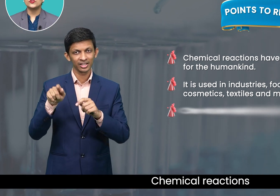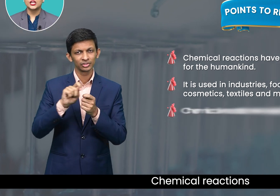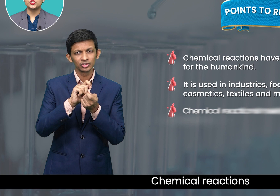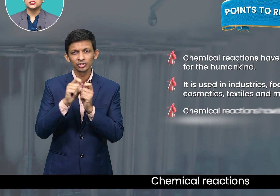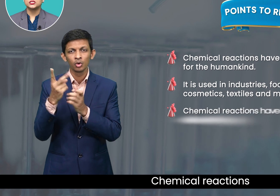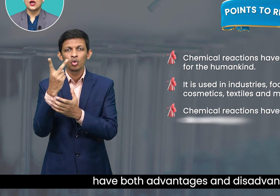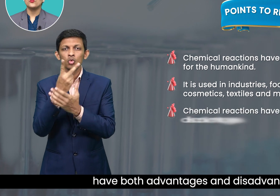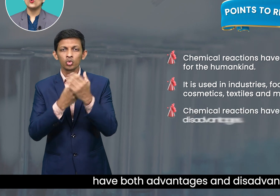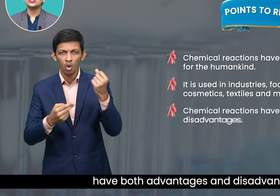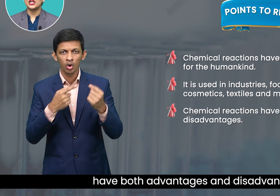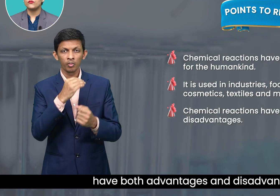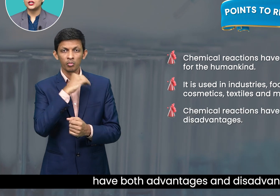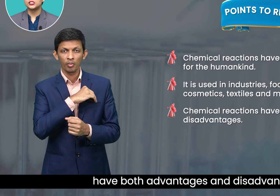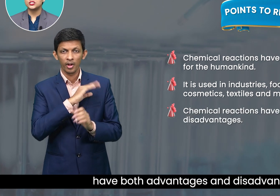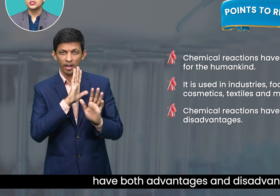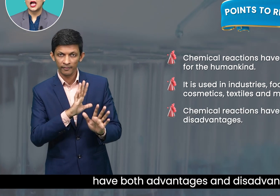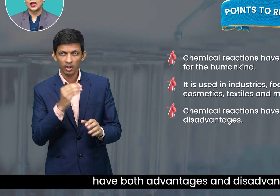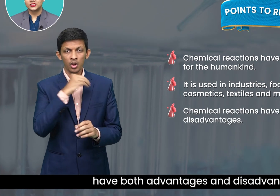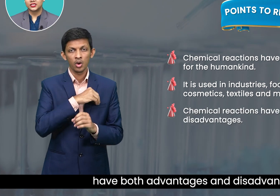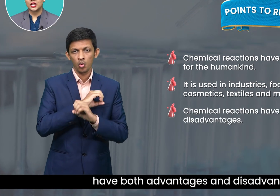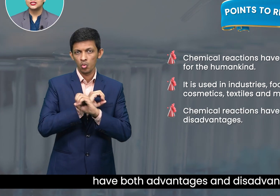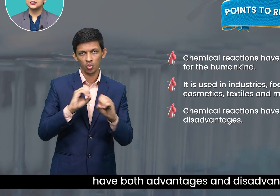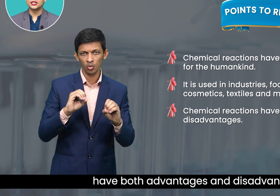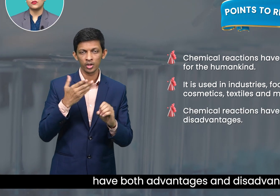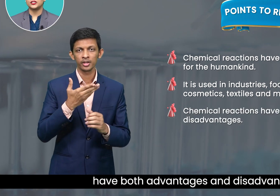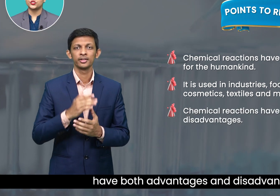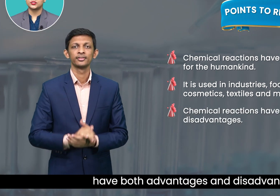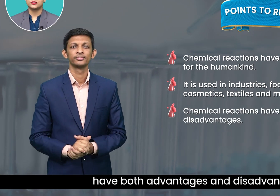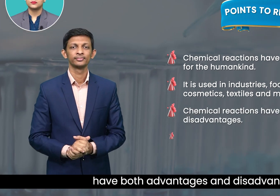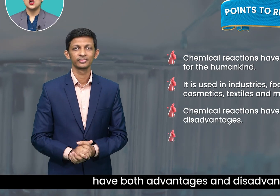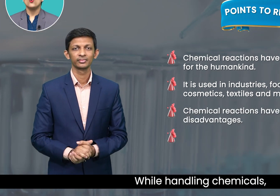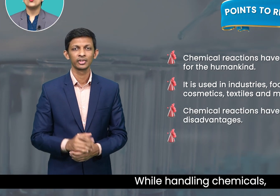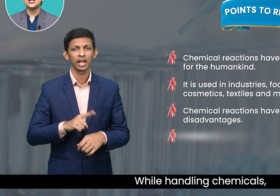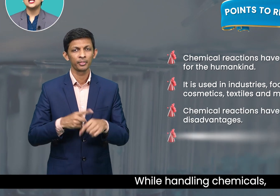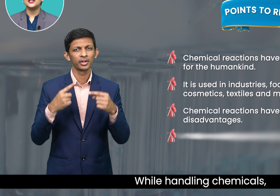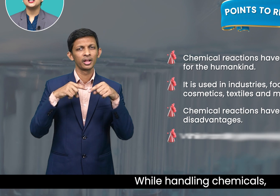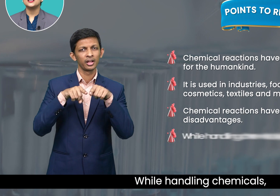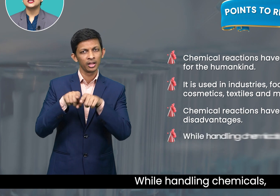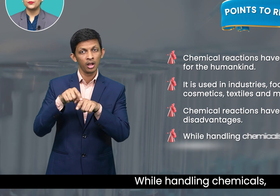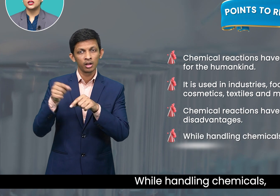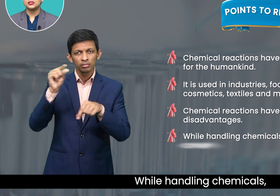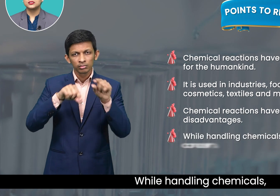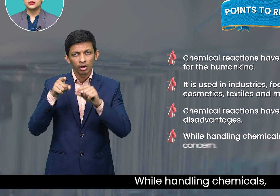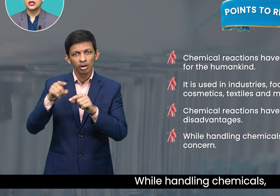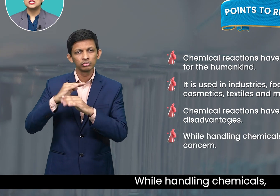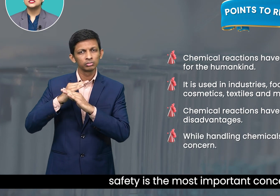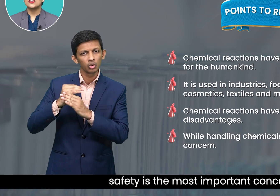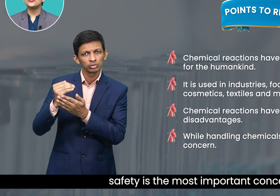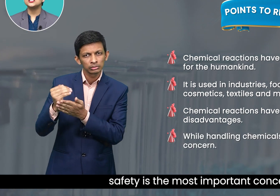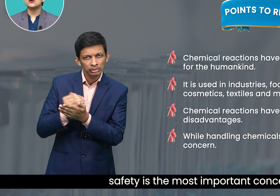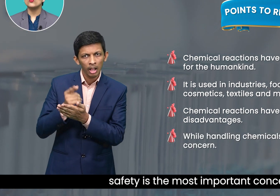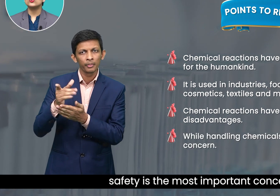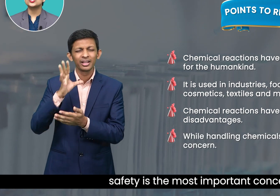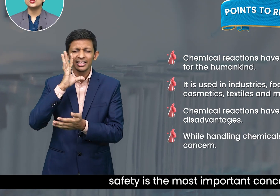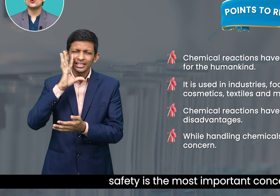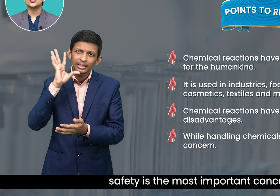Chemical reactions have both advantages and disadvantages. While handling chemicals, safety